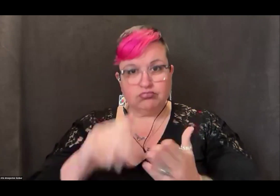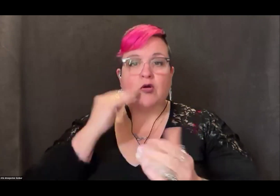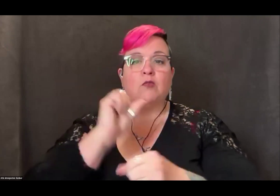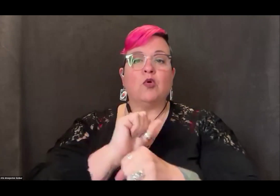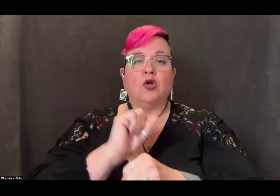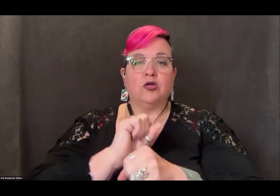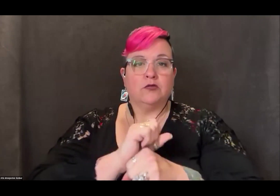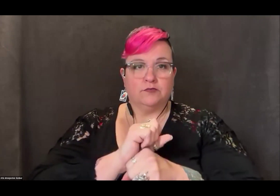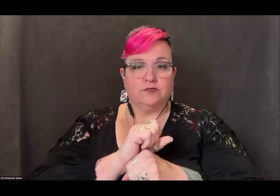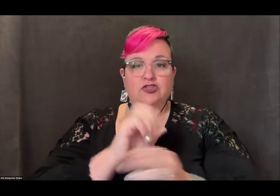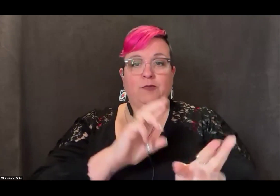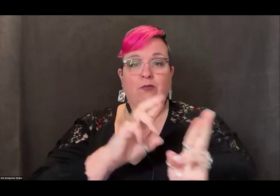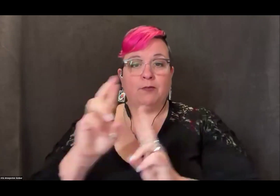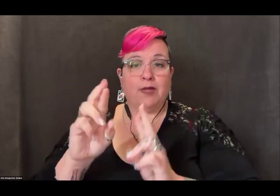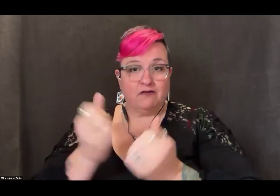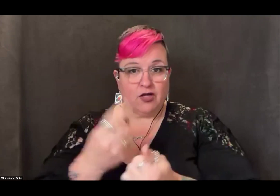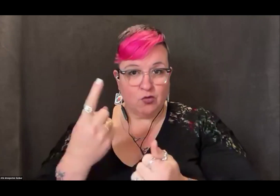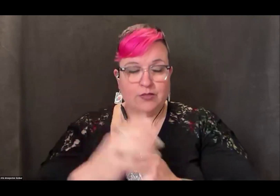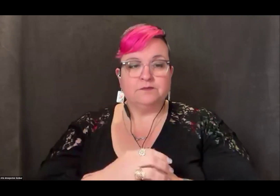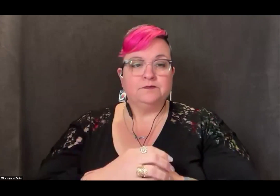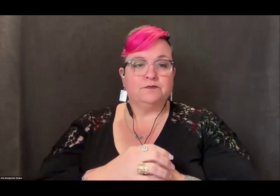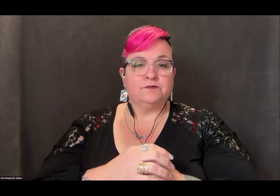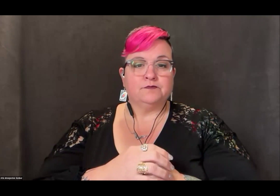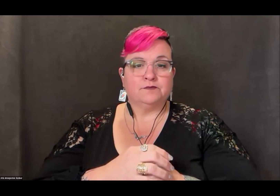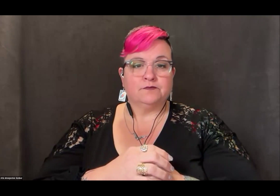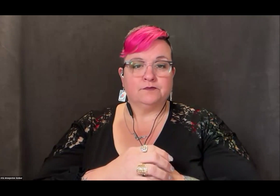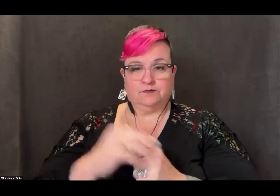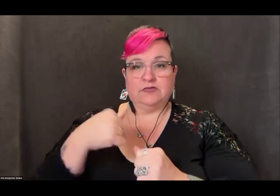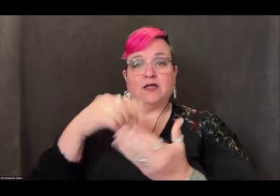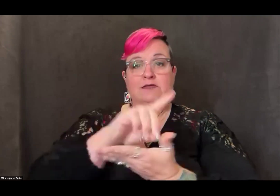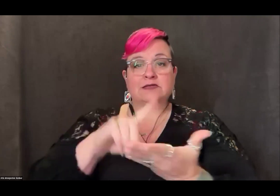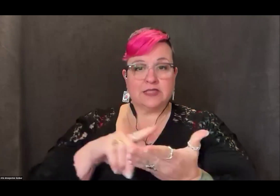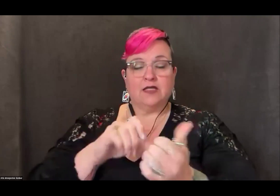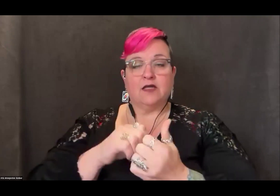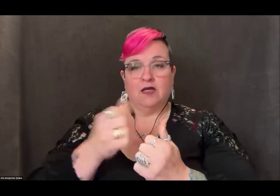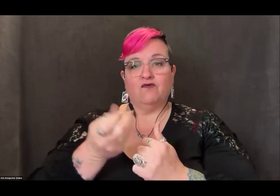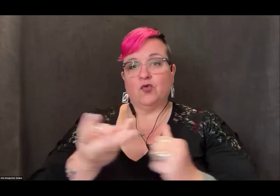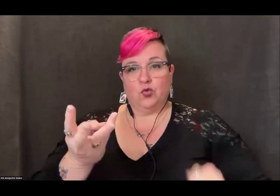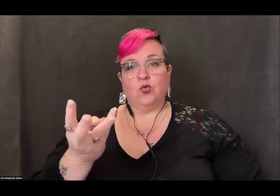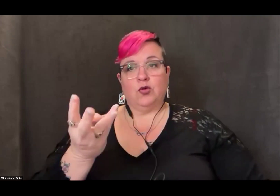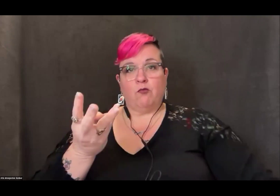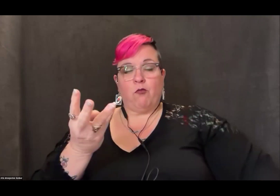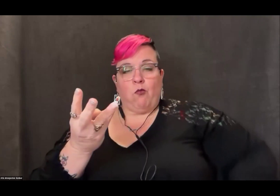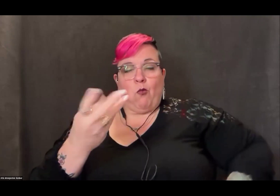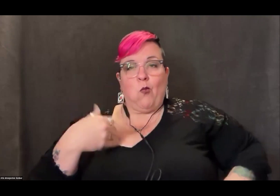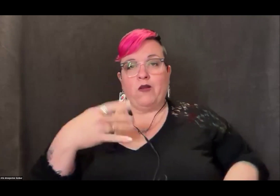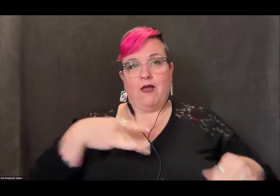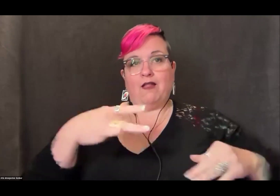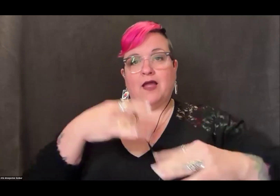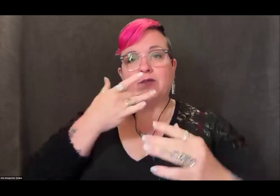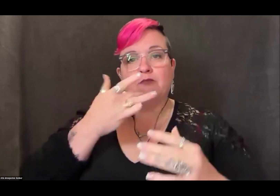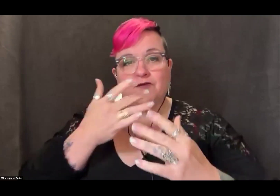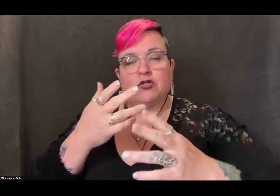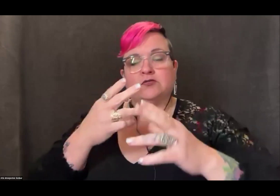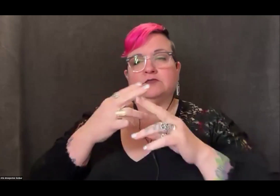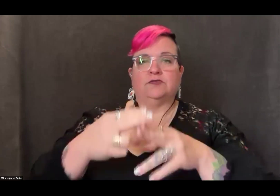can be prepared for everyone. And I designed a couple of what I like to refer to